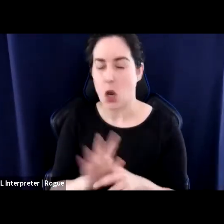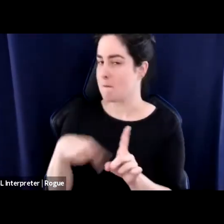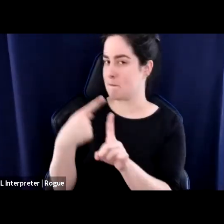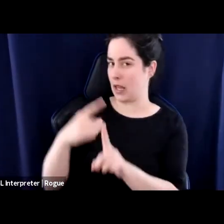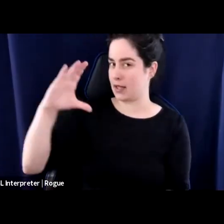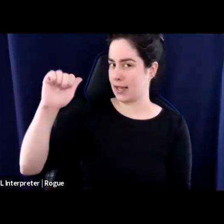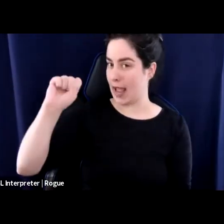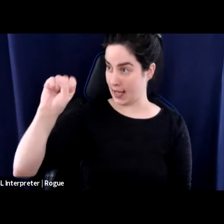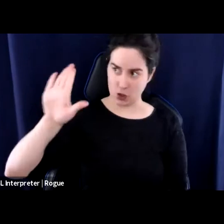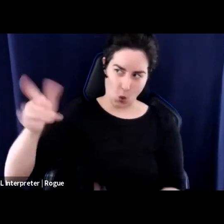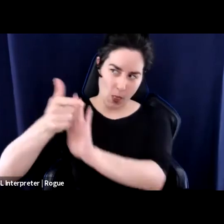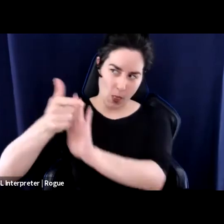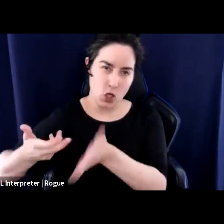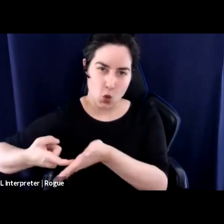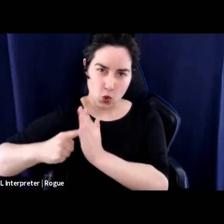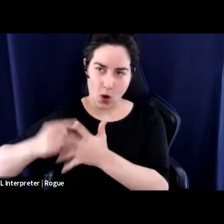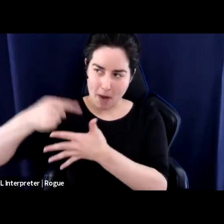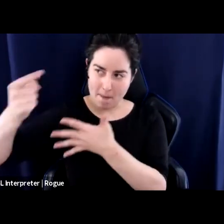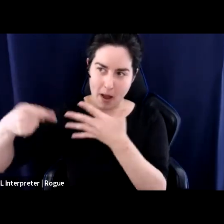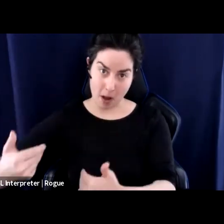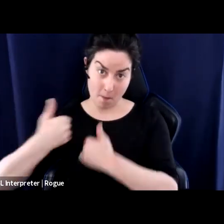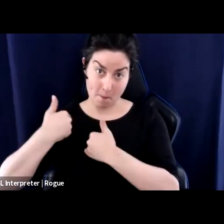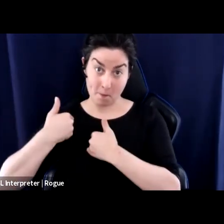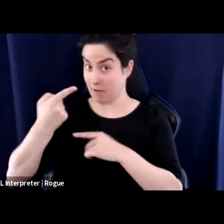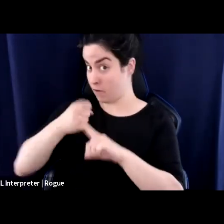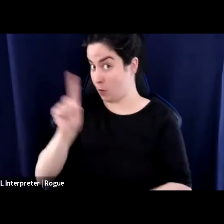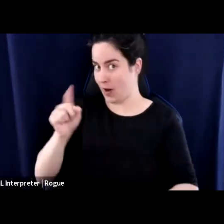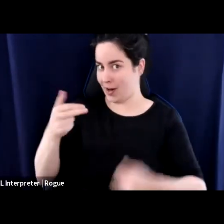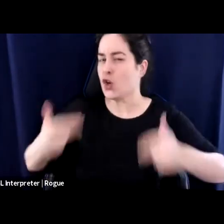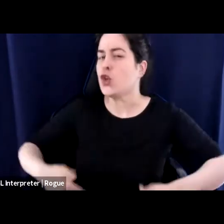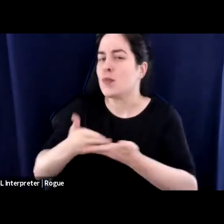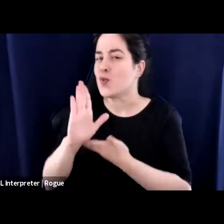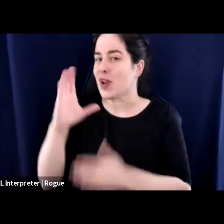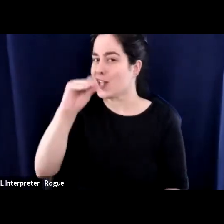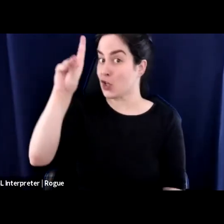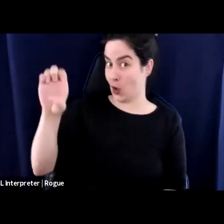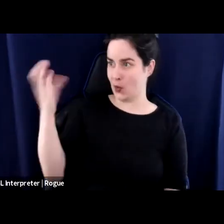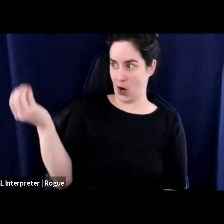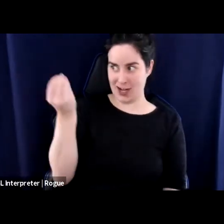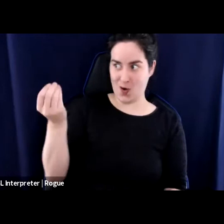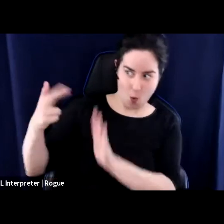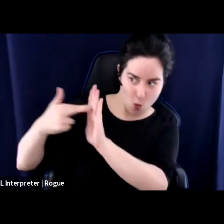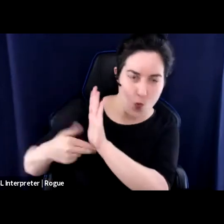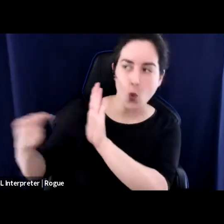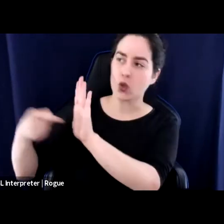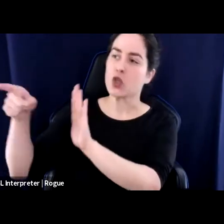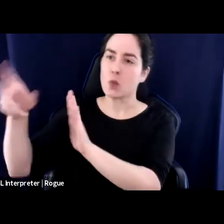Society's legal obligations under the Human Rights Code in Ontario to accommodate the mother's disability.